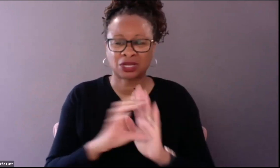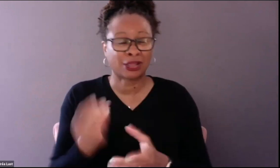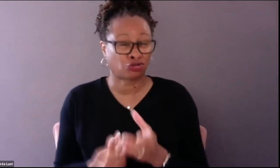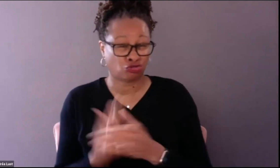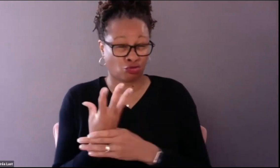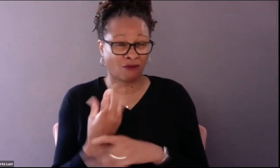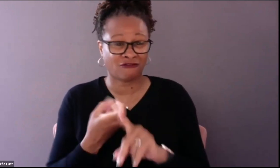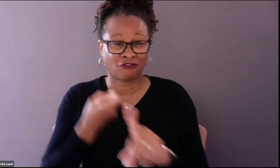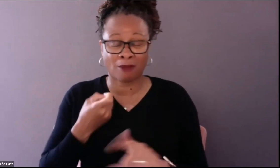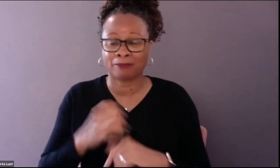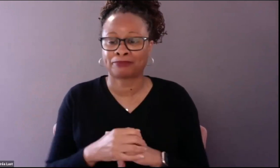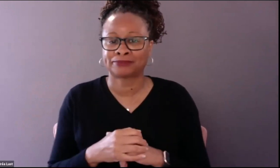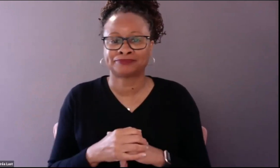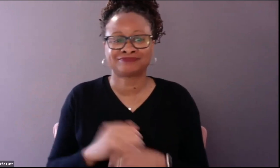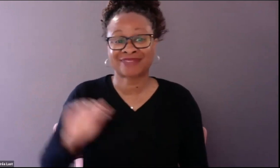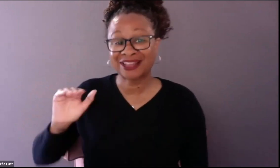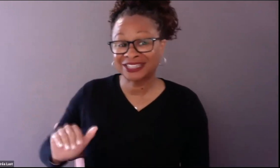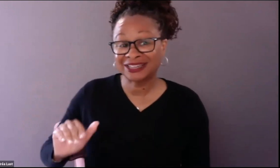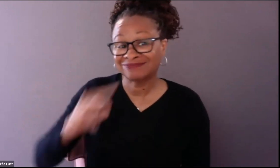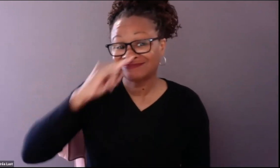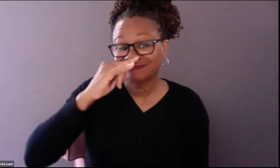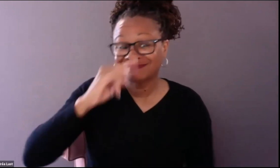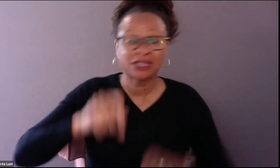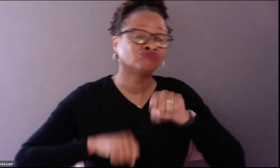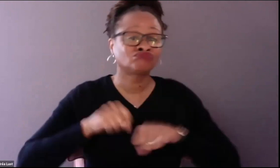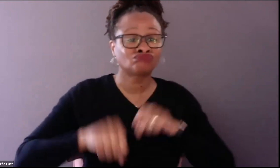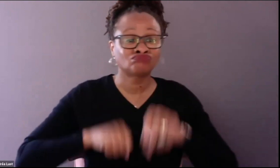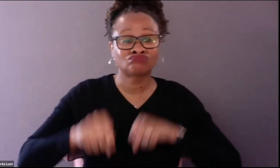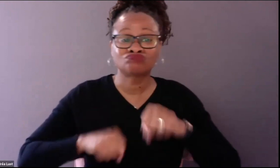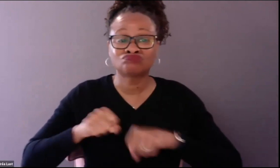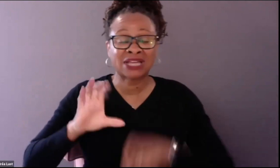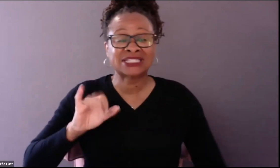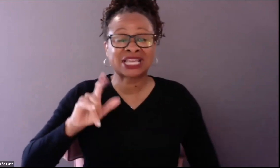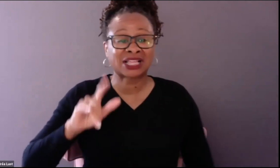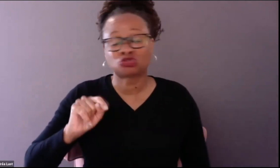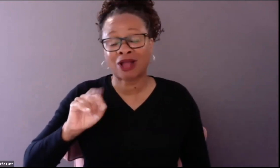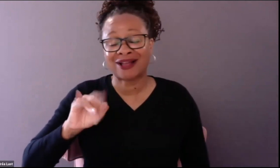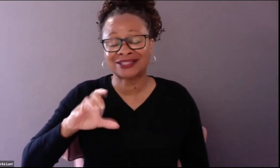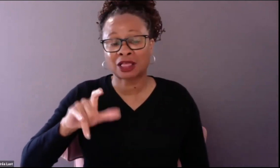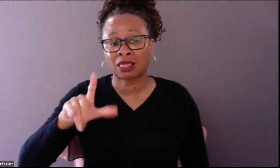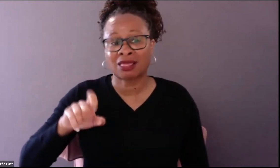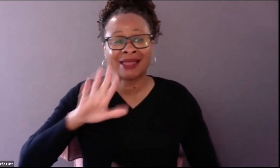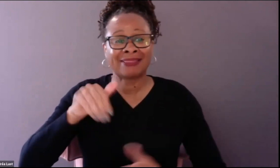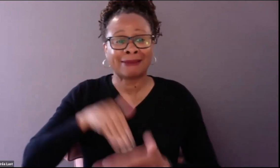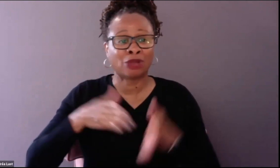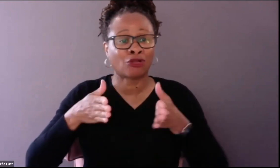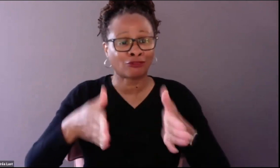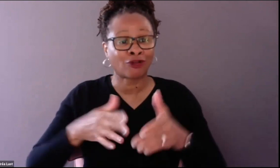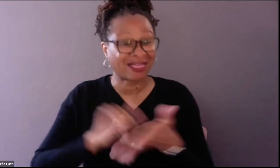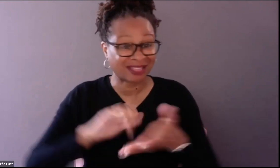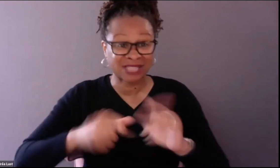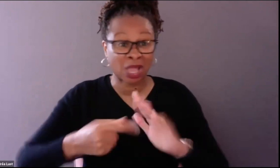from a little child riding a tricycle in the middle of the road. So that's how he was